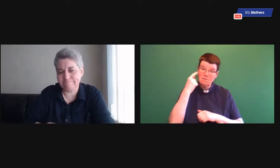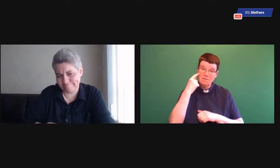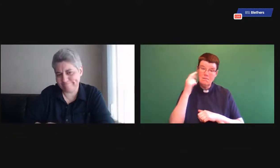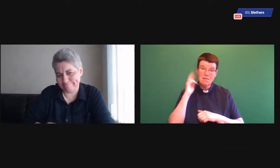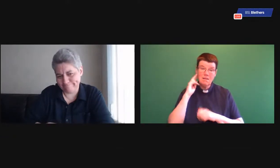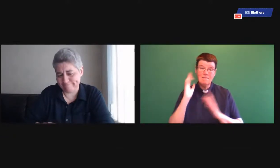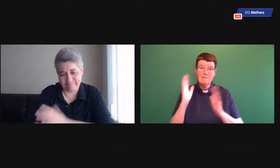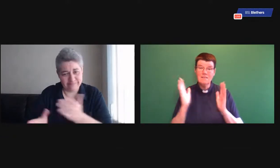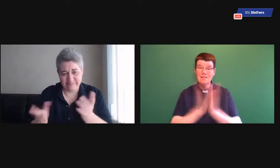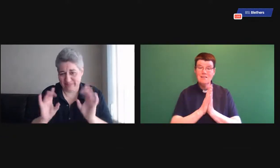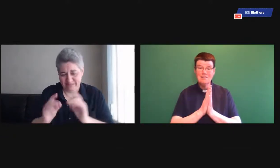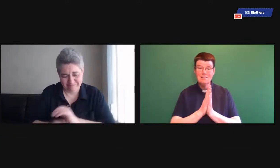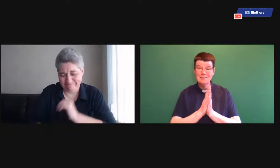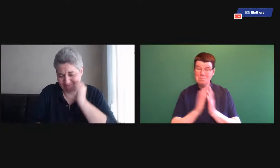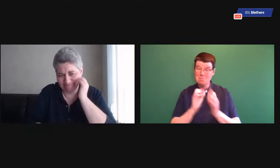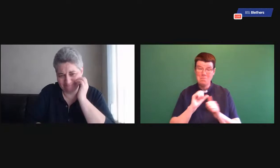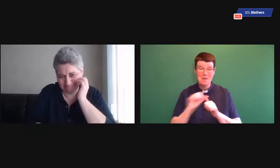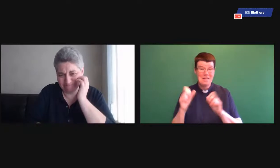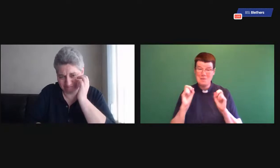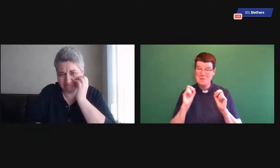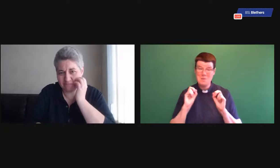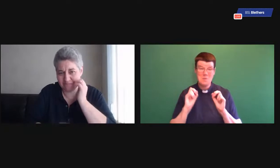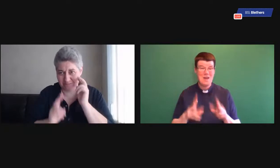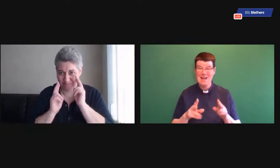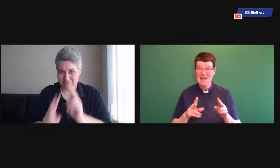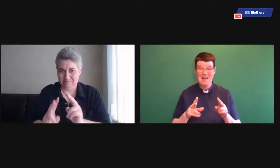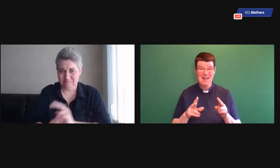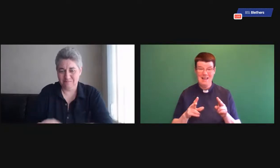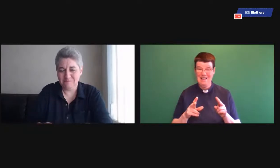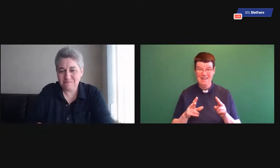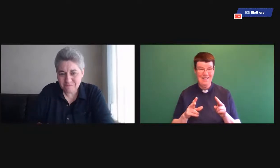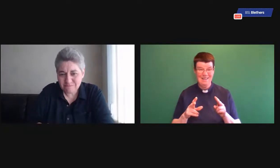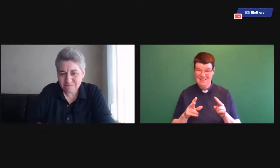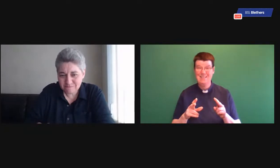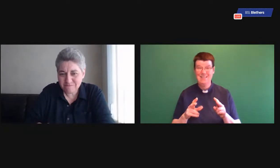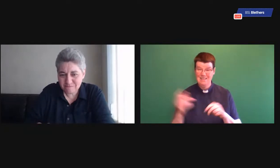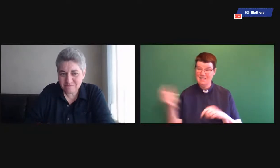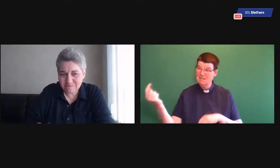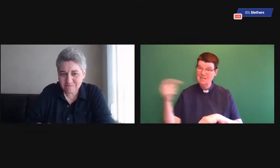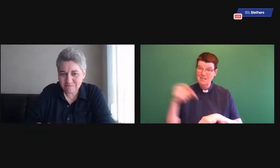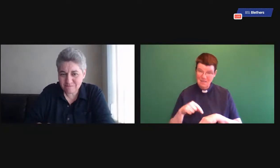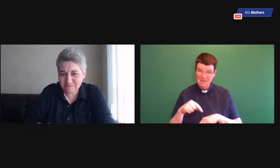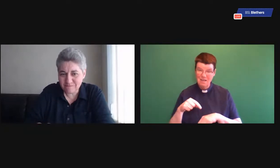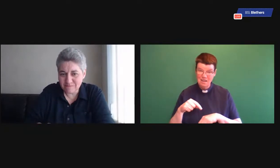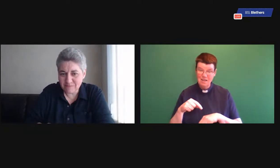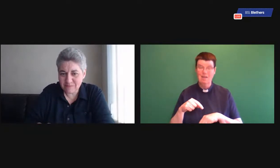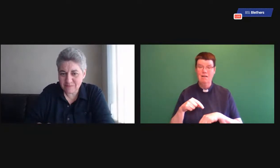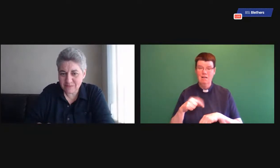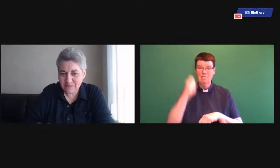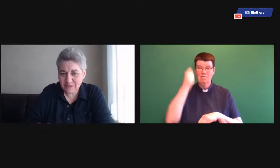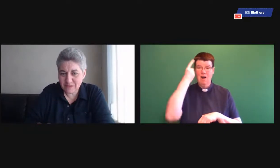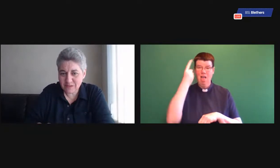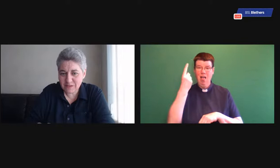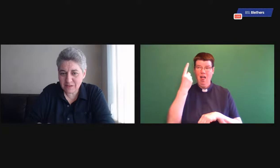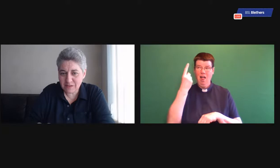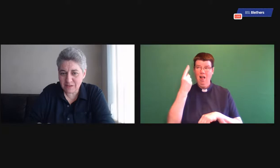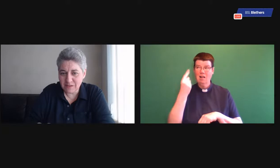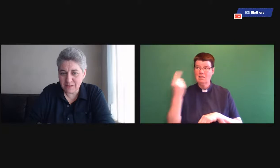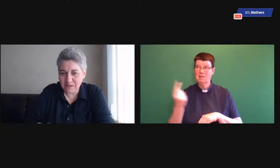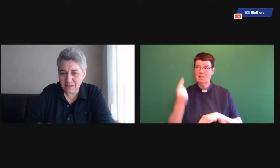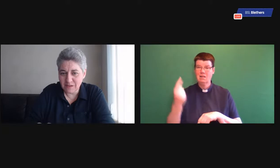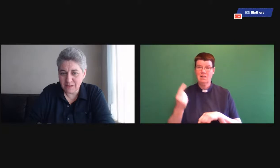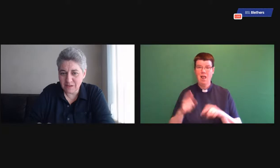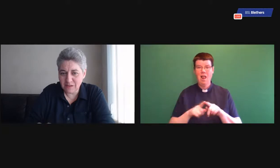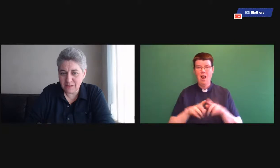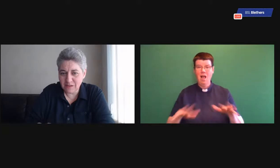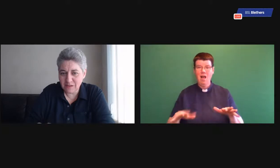The thing that I do is I just say to them, "Come along and have a look." Don't waste your energy trying to tell them because they'll never